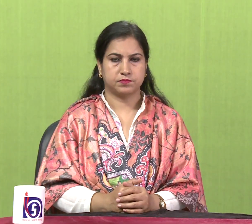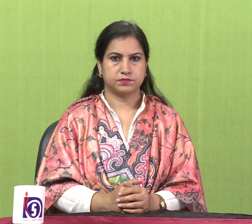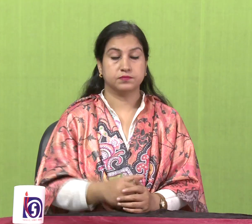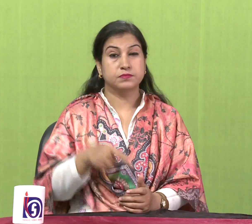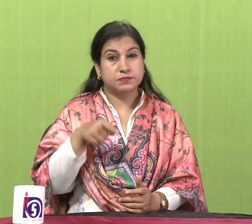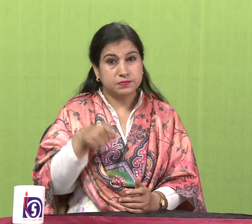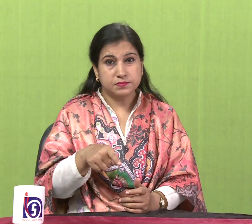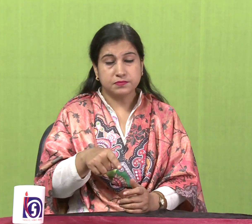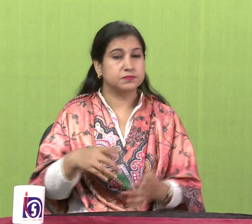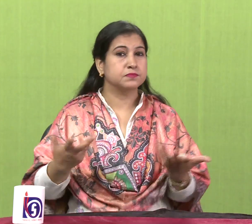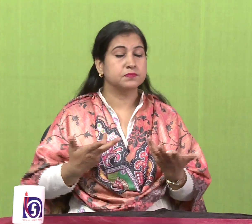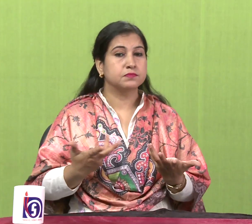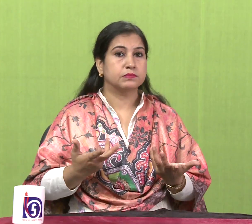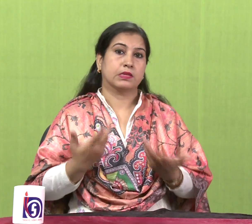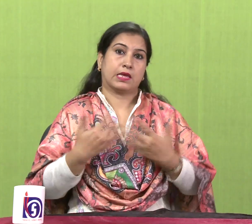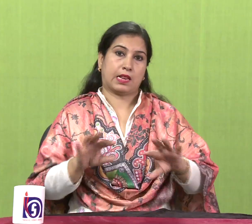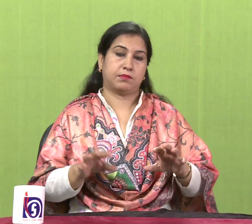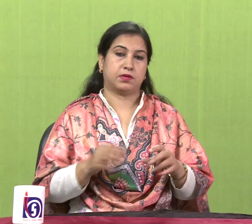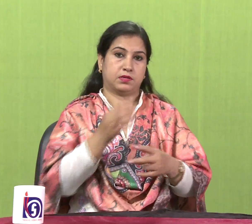Disaster can be divided into two categories.